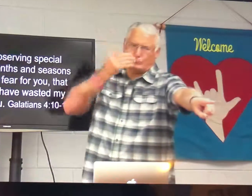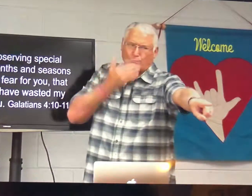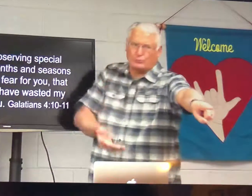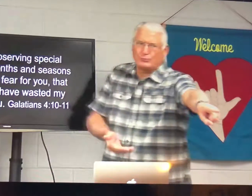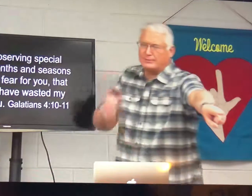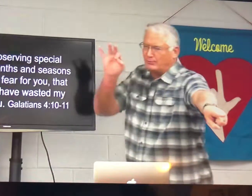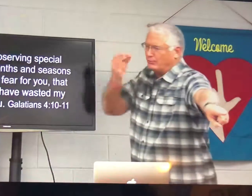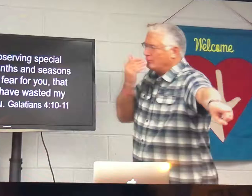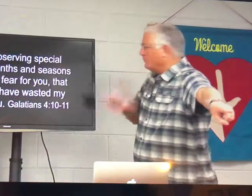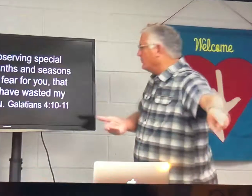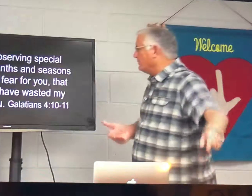That sounds.